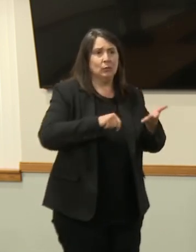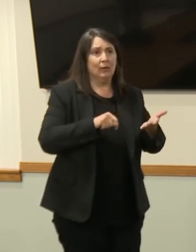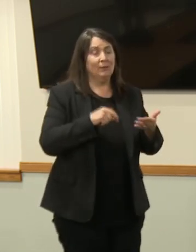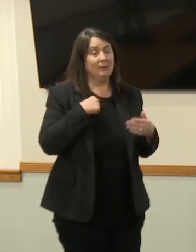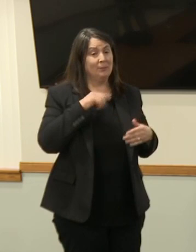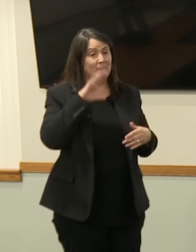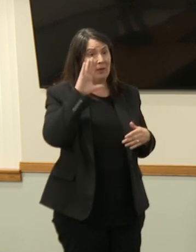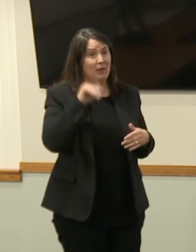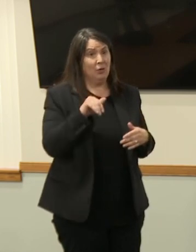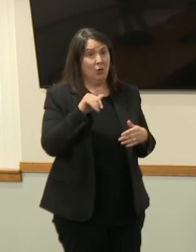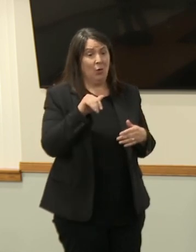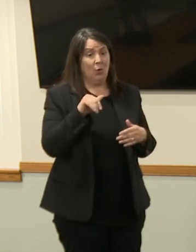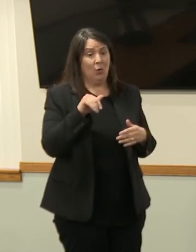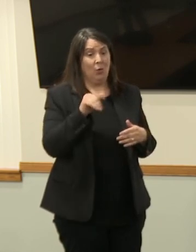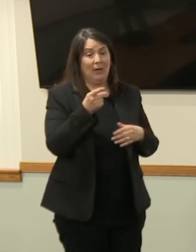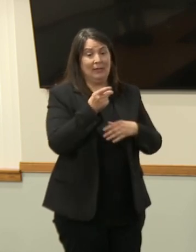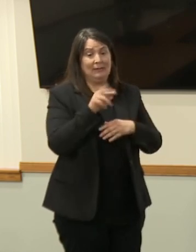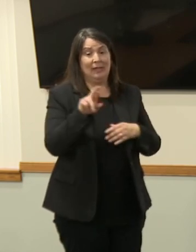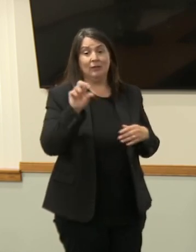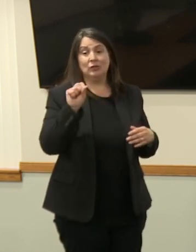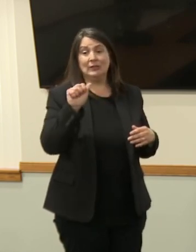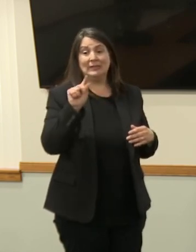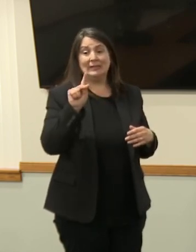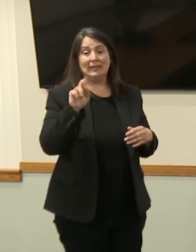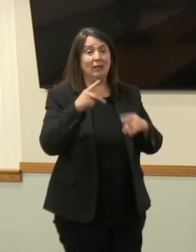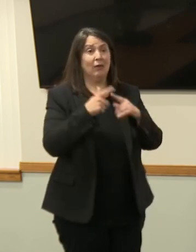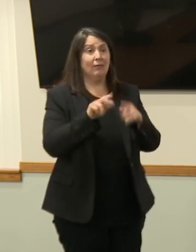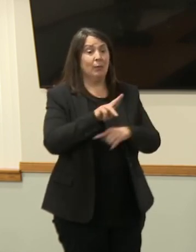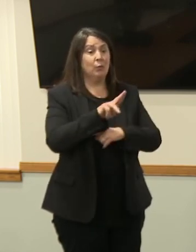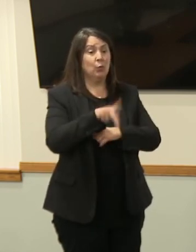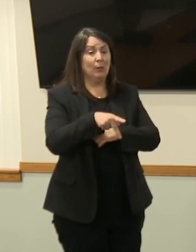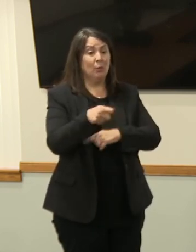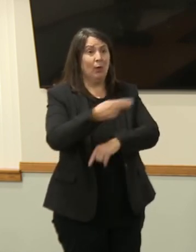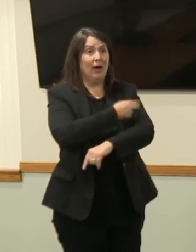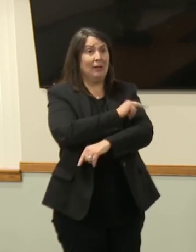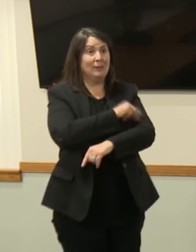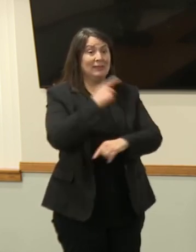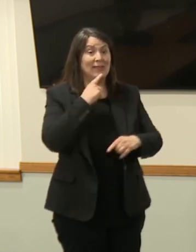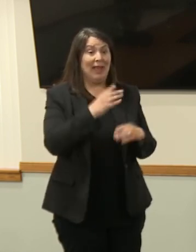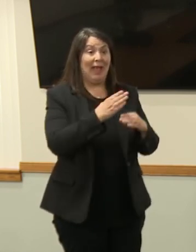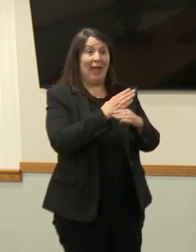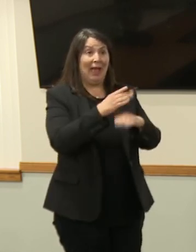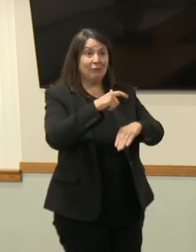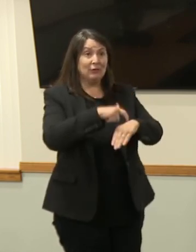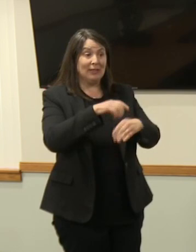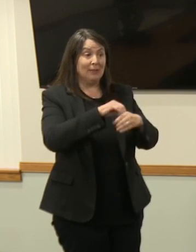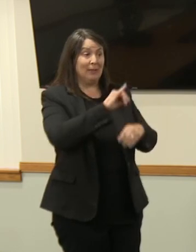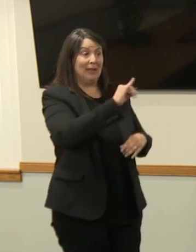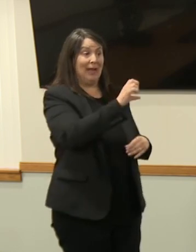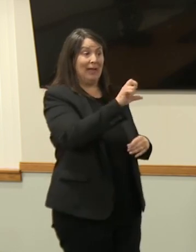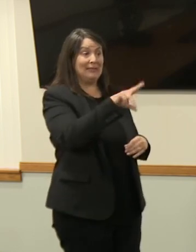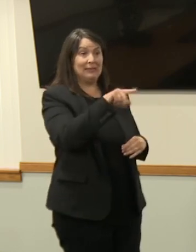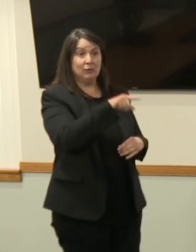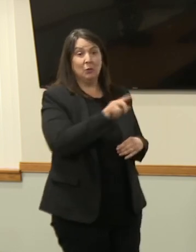Dr. Sater from Unity Point mentioned it too, is that these people's average time in the ICU is not 2 or 3 days, it's 7 to 10. So